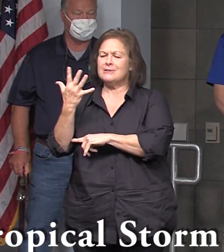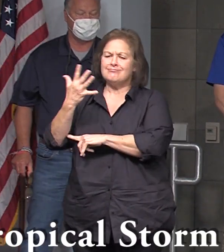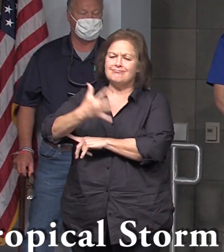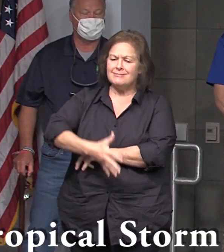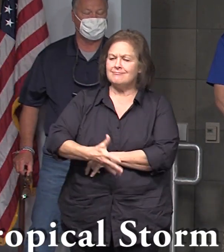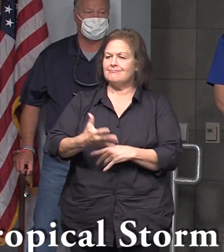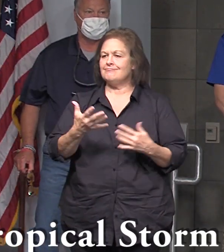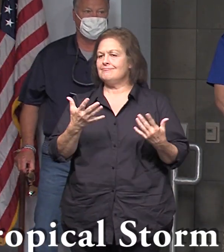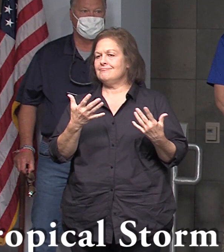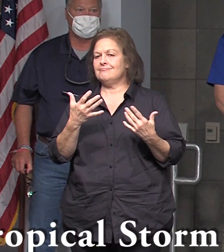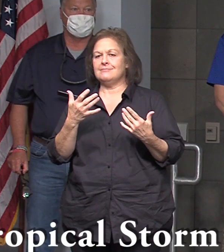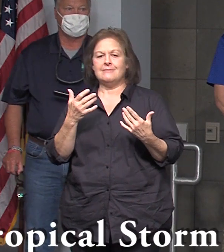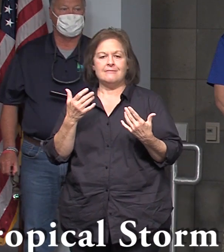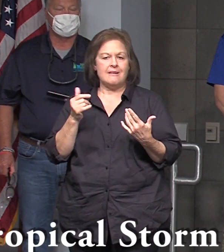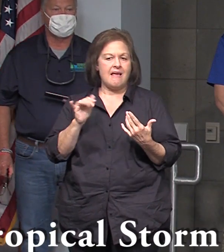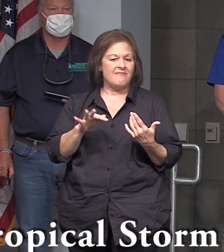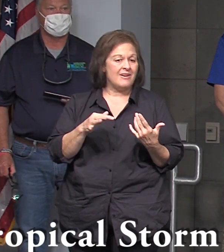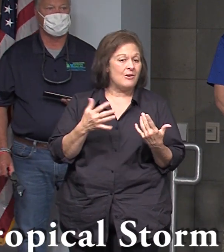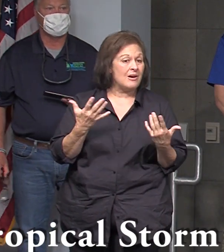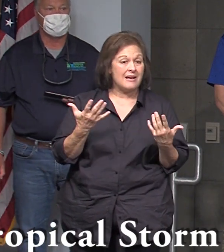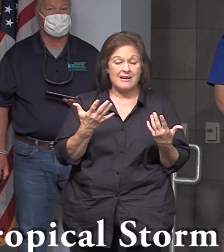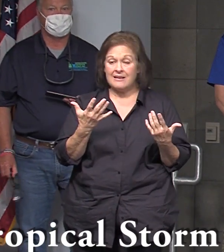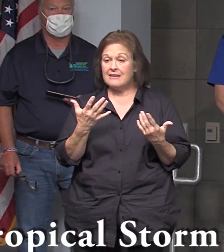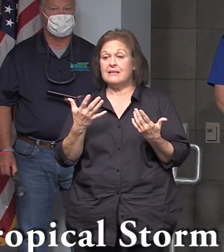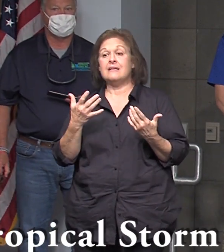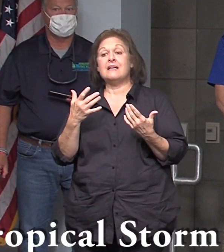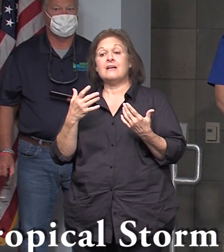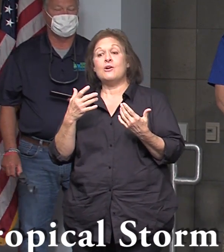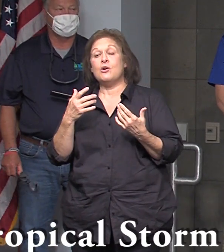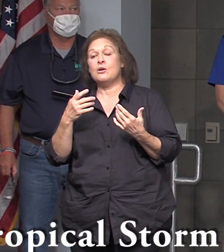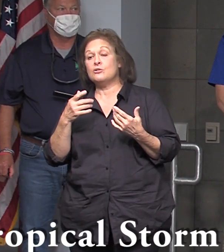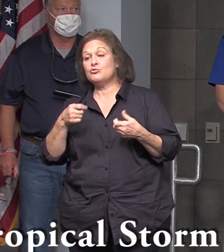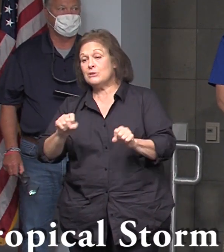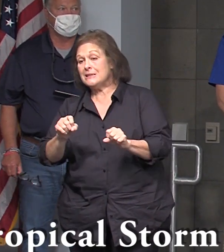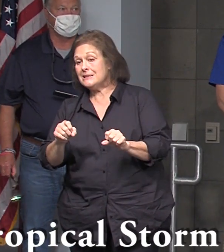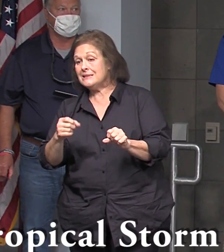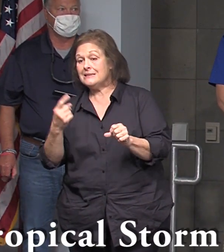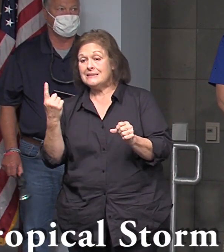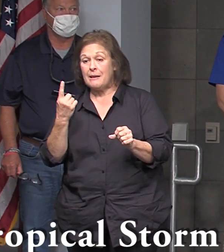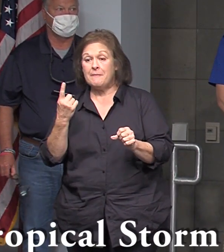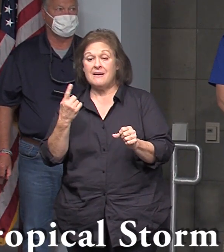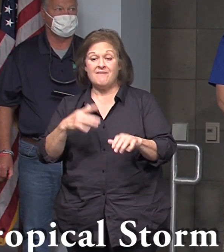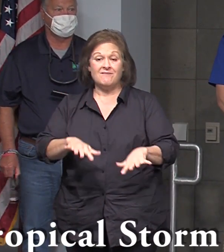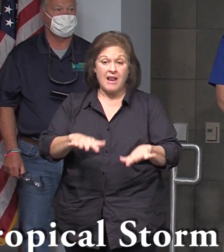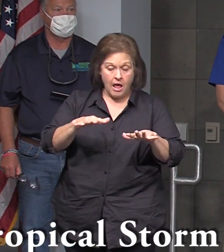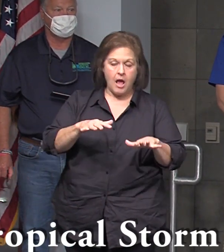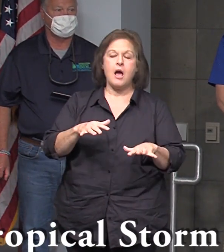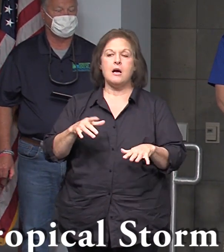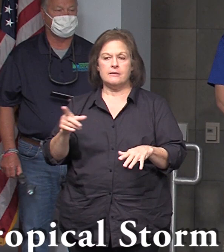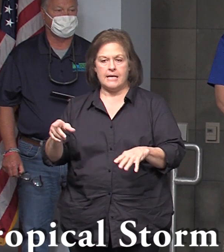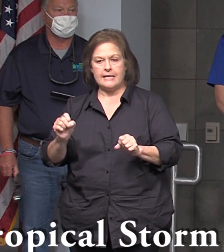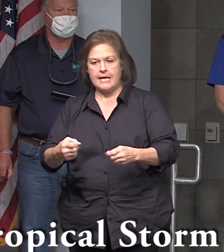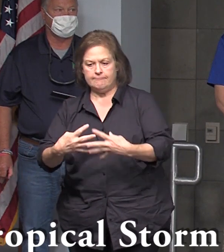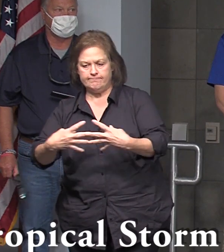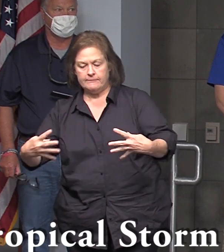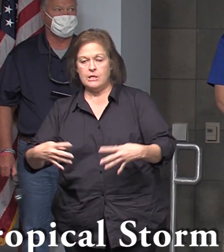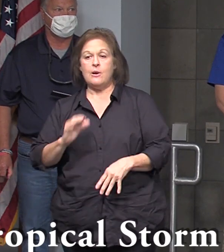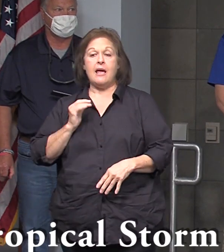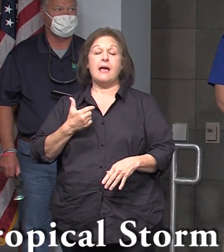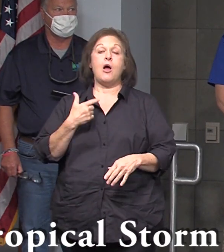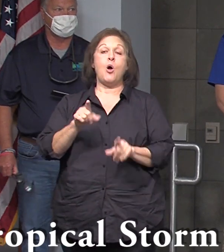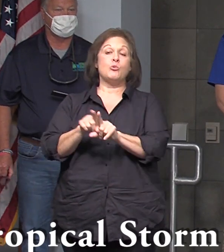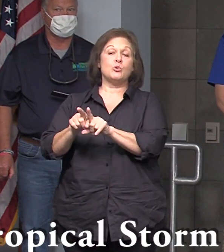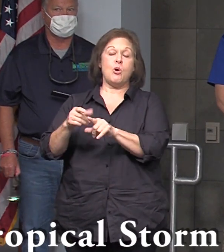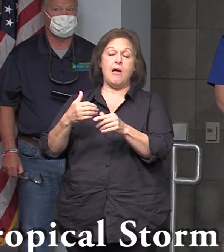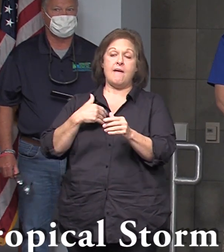trees, and if necessary, they can put out road closures for flooded streets. In addition, we have a traffic engineering division that will be